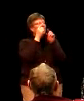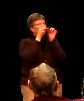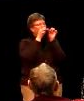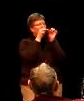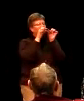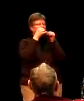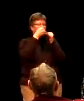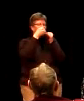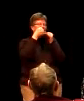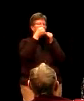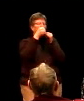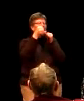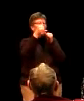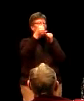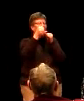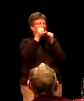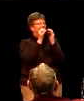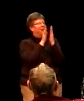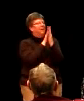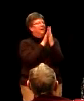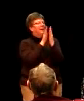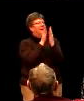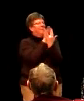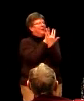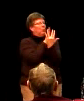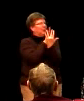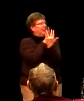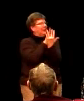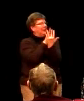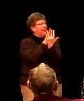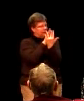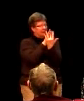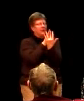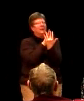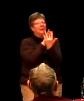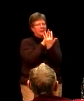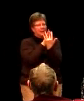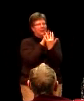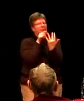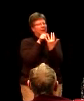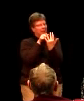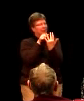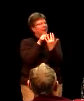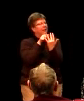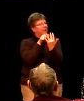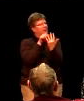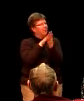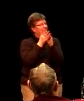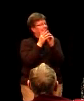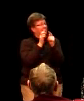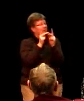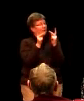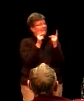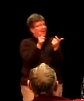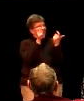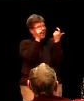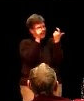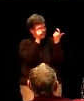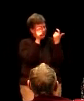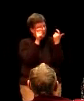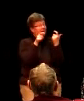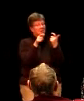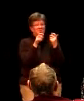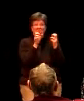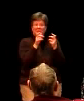or flow or river of air gets to reach really fast speeds. These